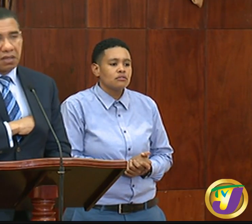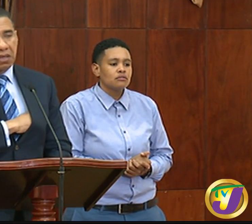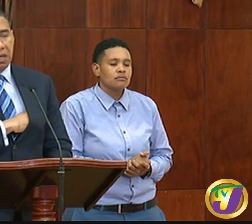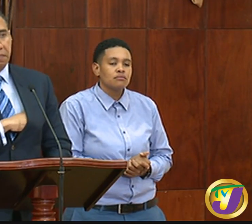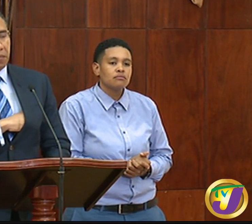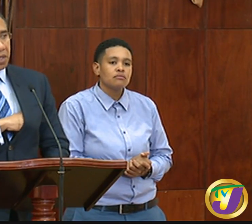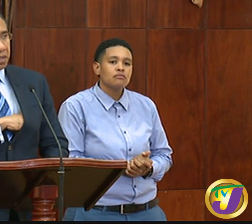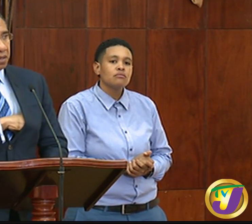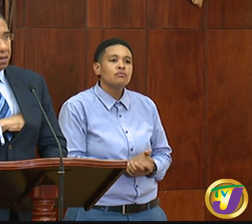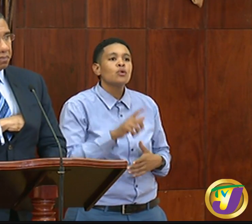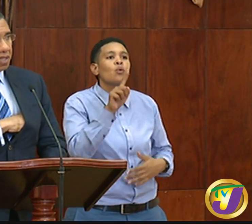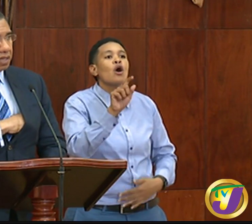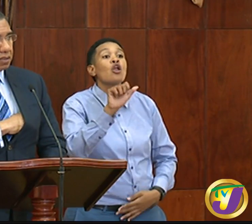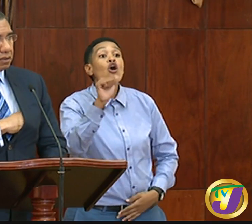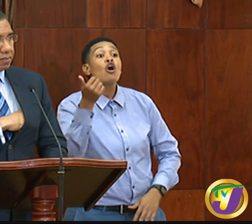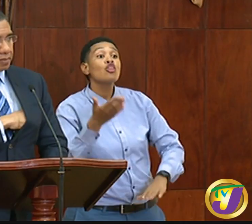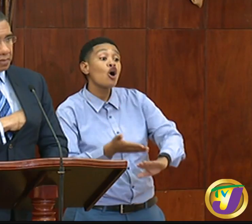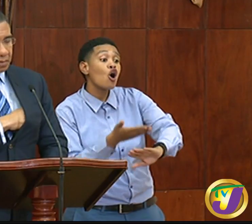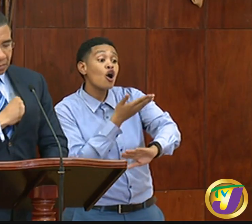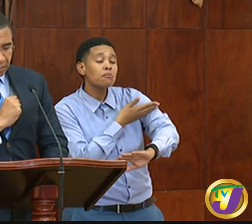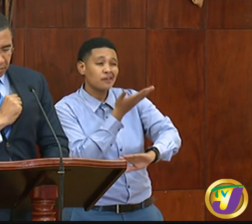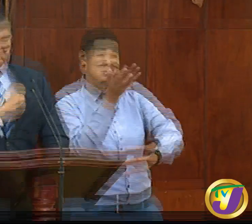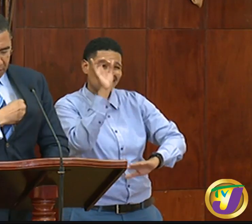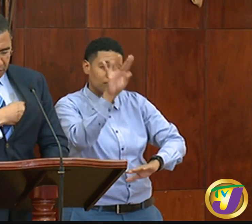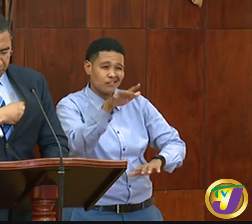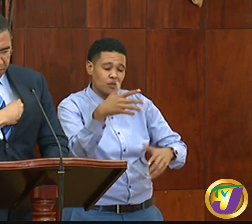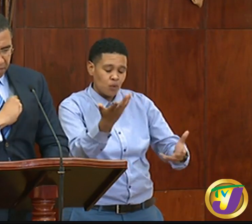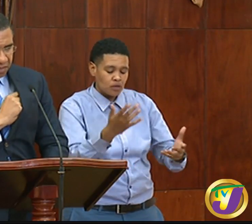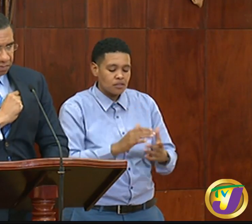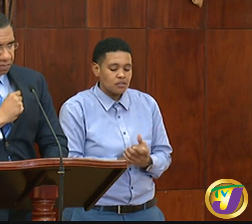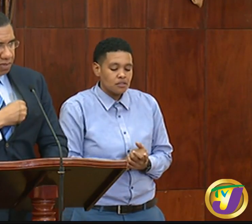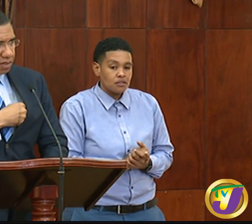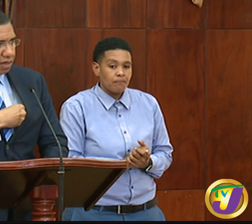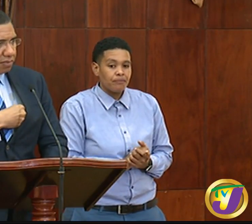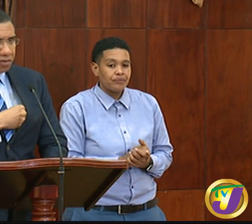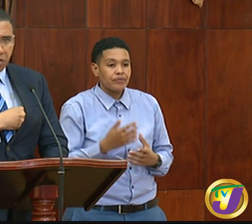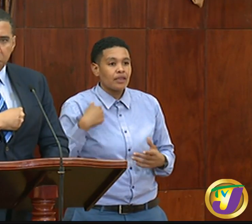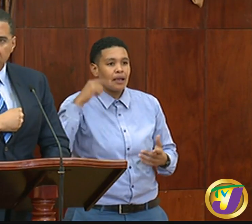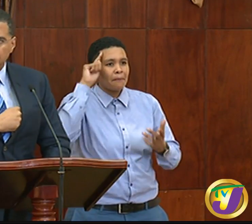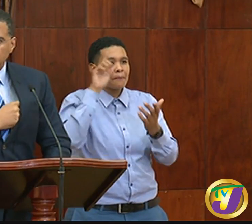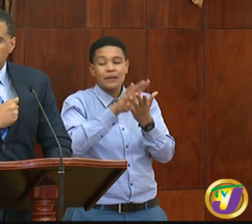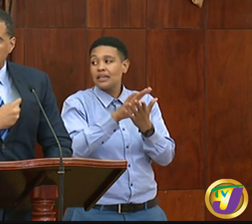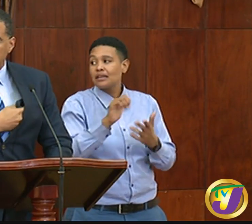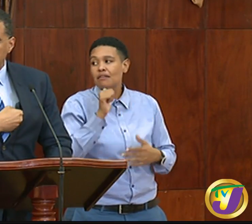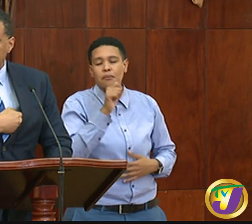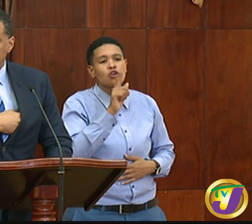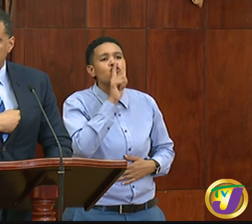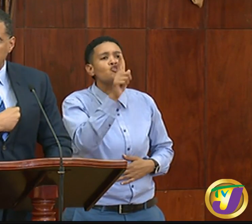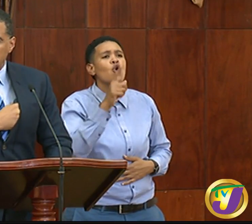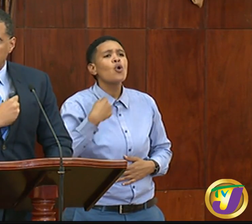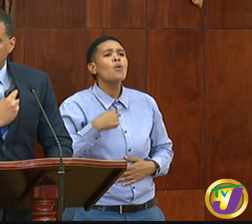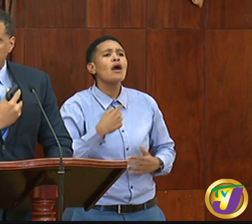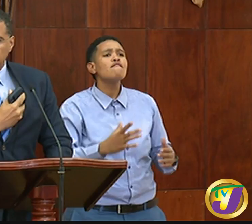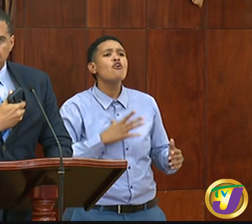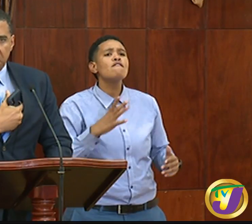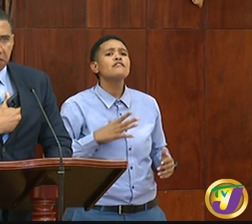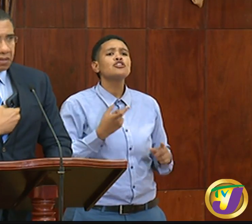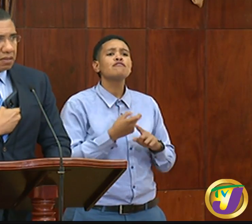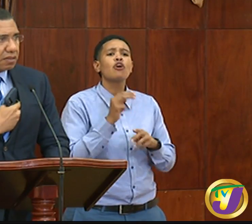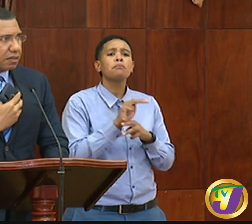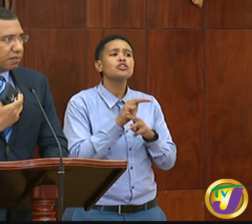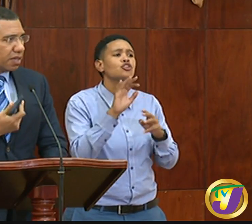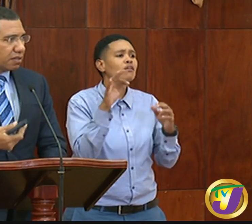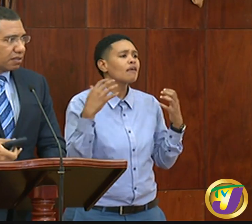Okay, one other update. I believe that I'm not certain we have any officials here from the Ministry of